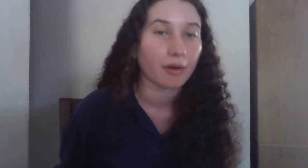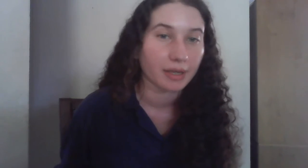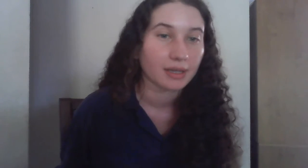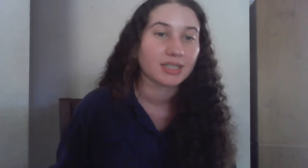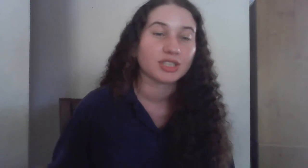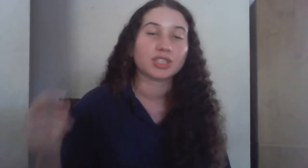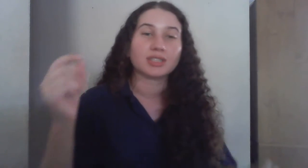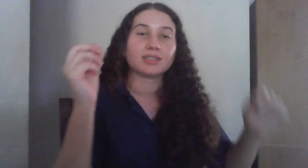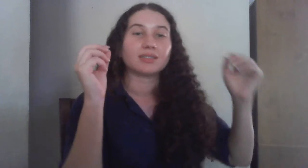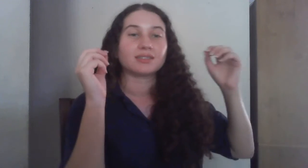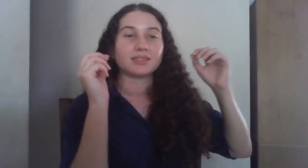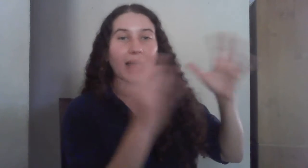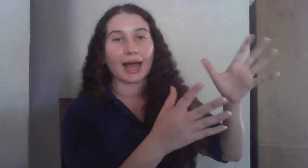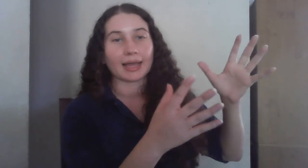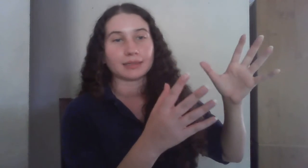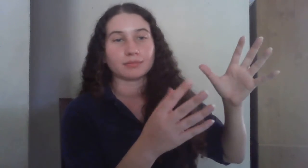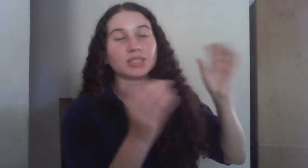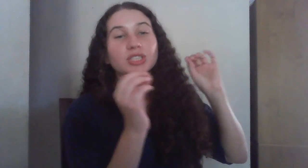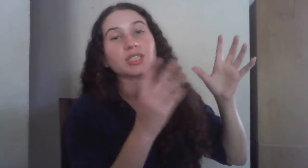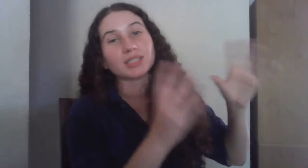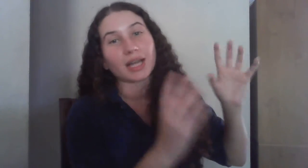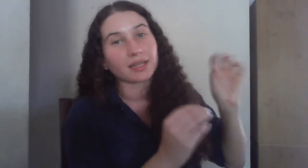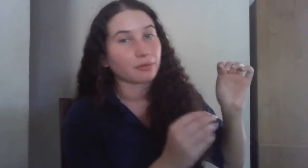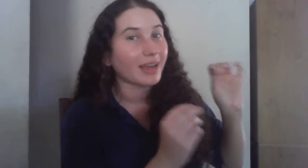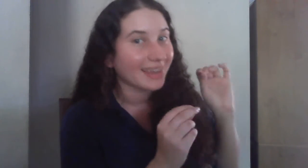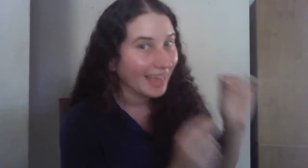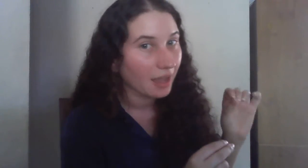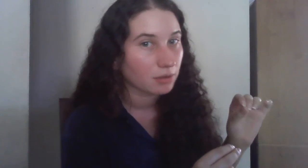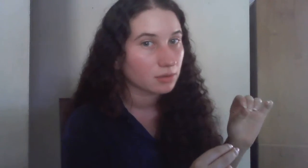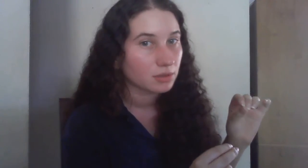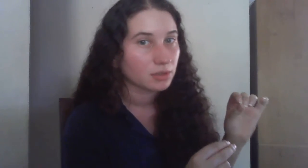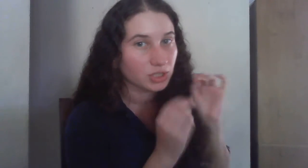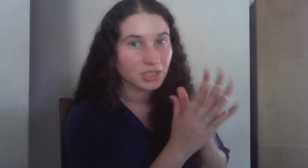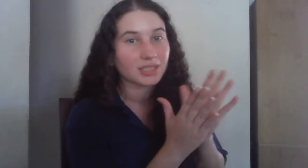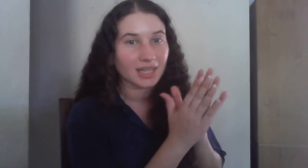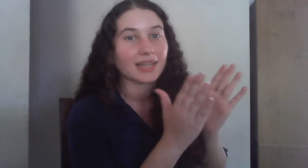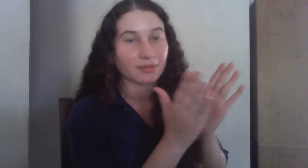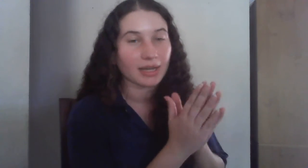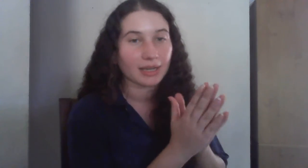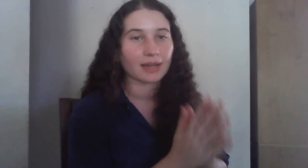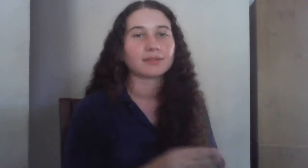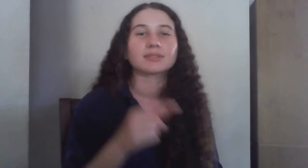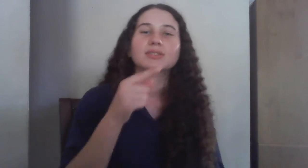sorry. She died, meaning she is dying right now. She is dying right now.